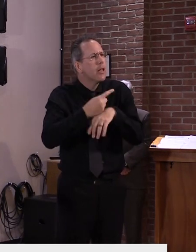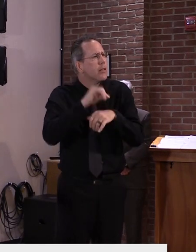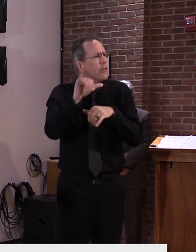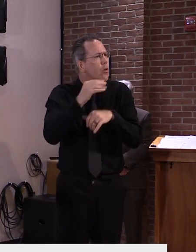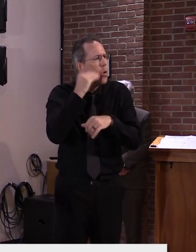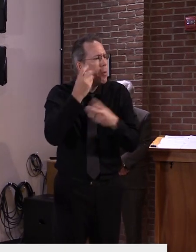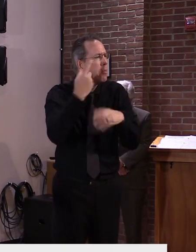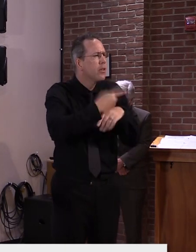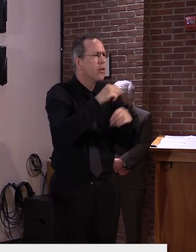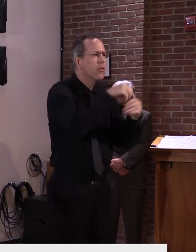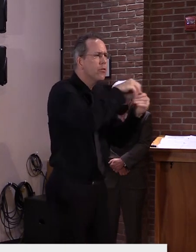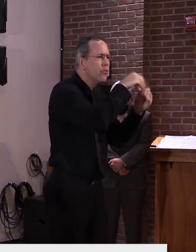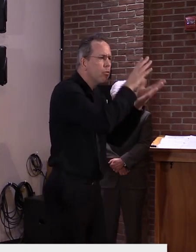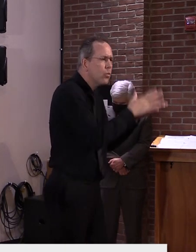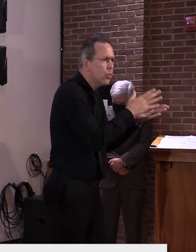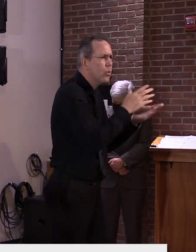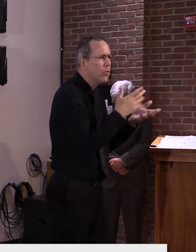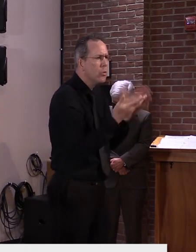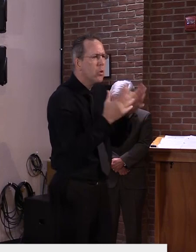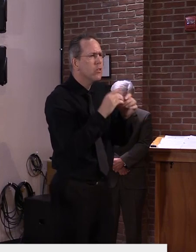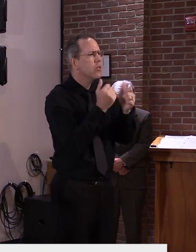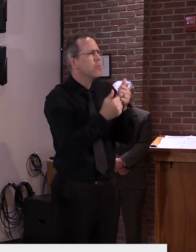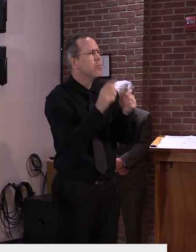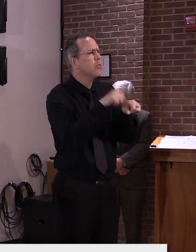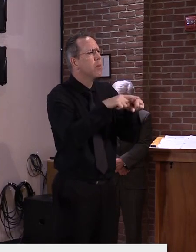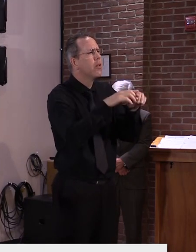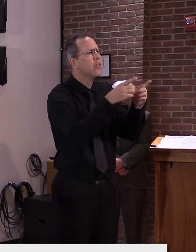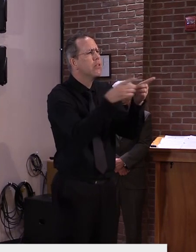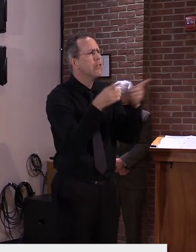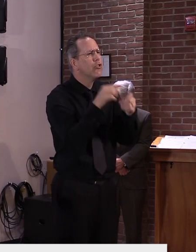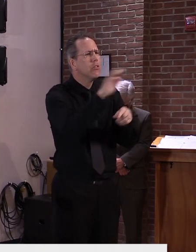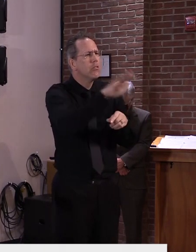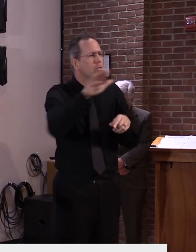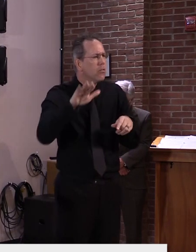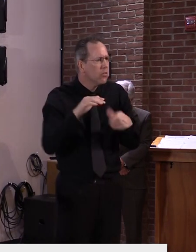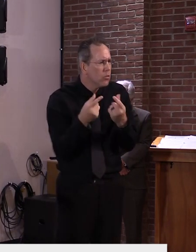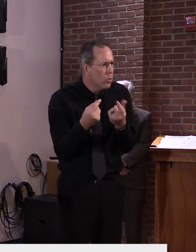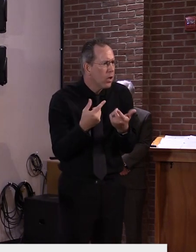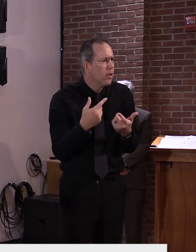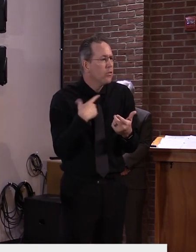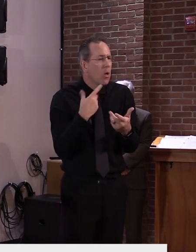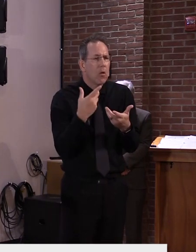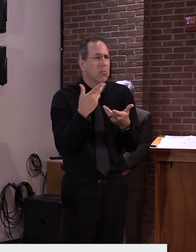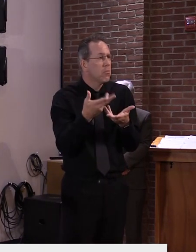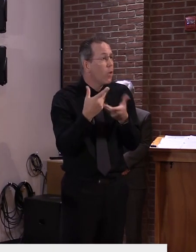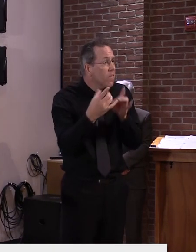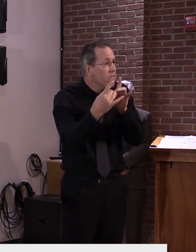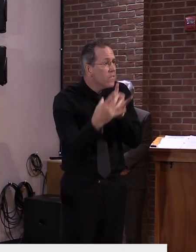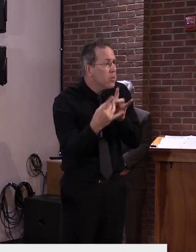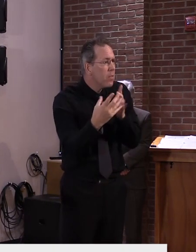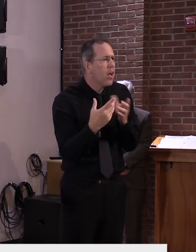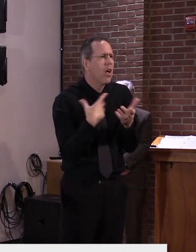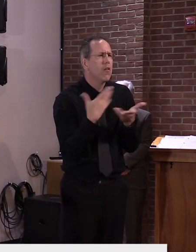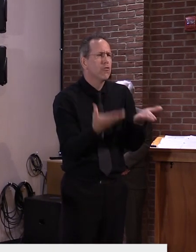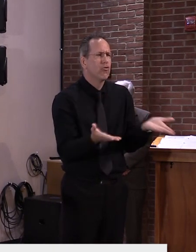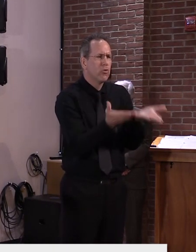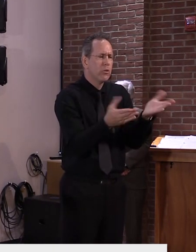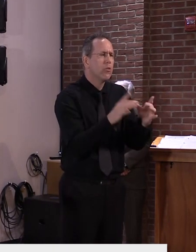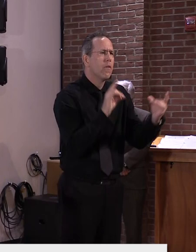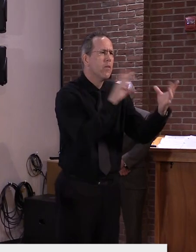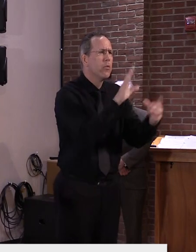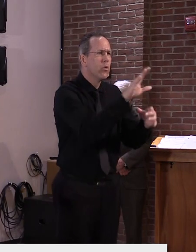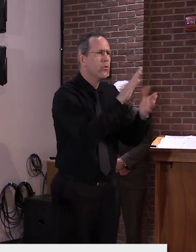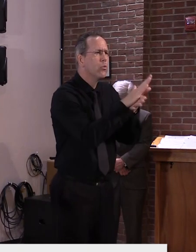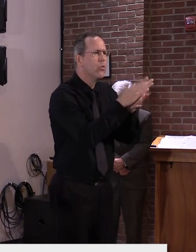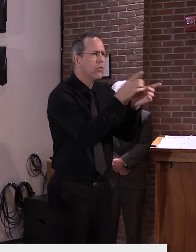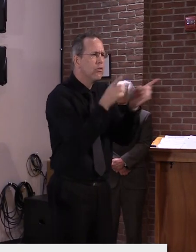where that type of feedback should be considered, and it's most appropriately considered. So parents, you know, should definitely be having that